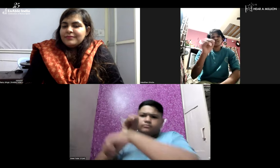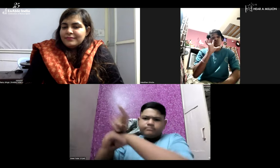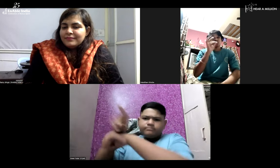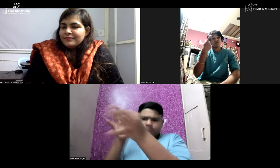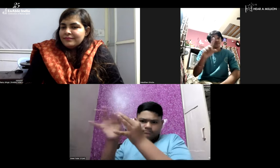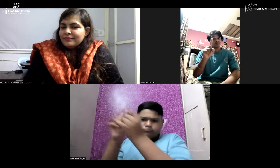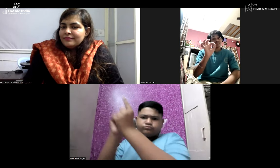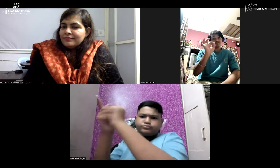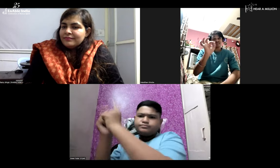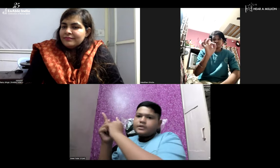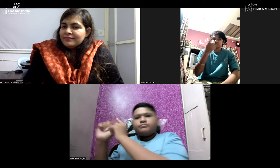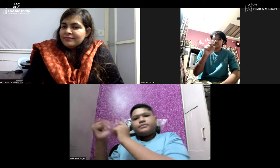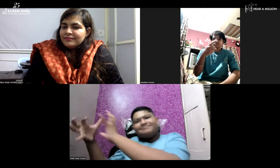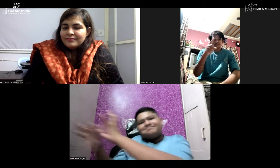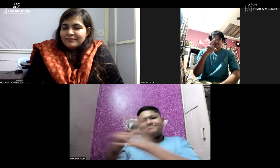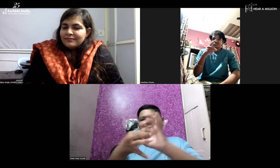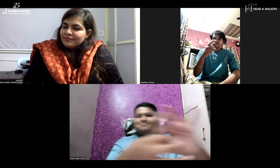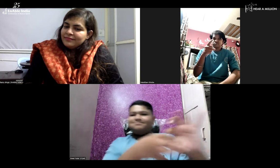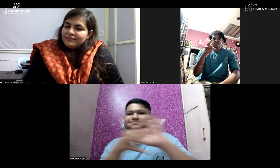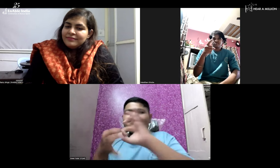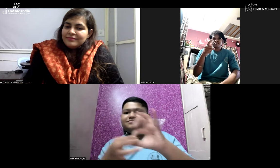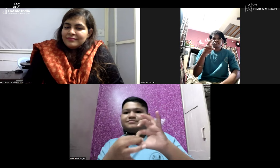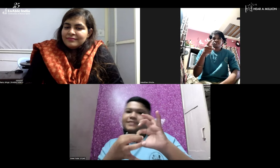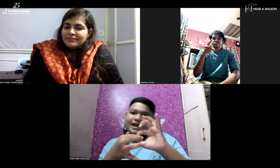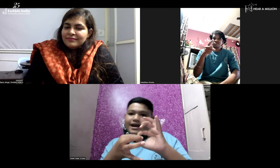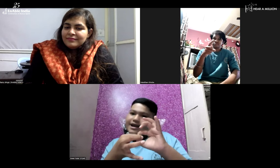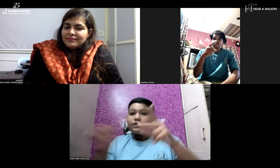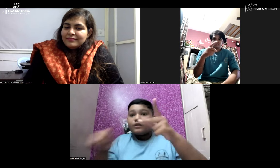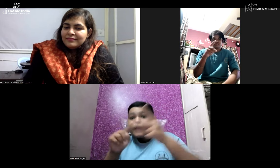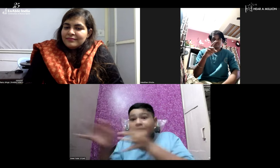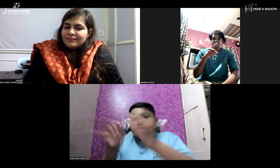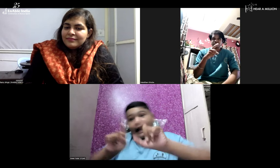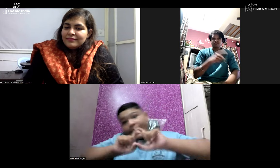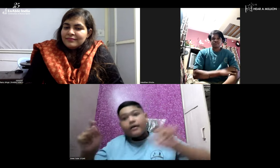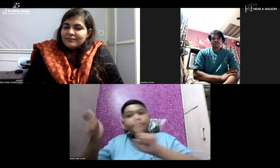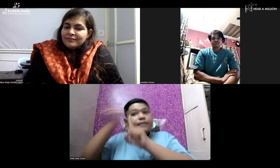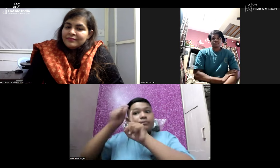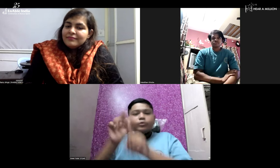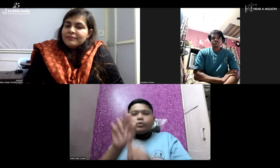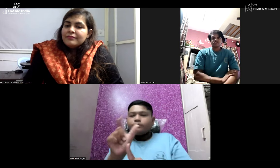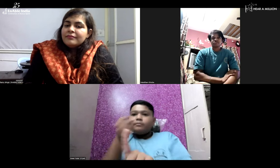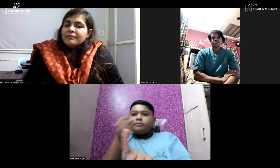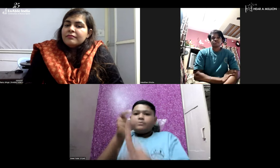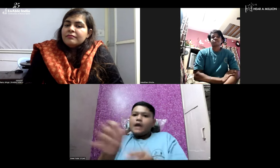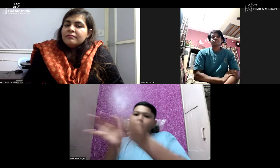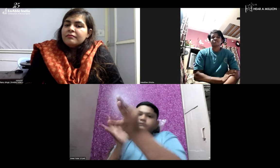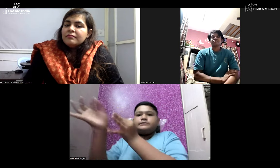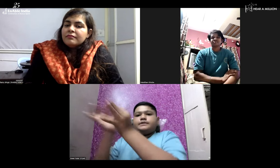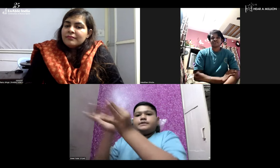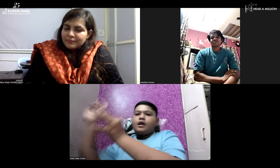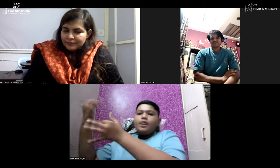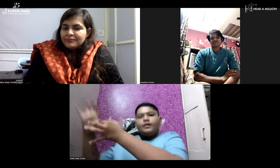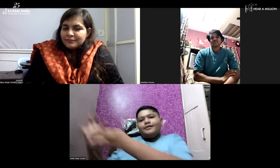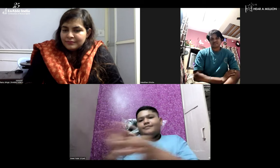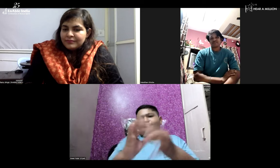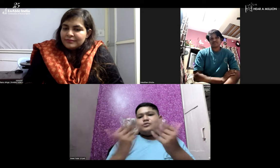6, 7, 8. So there are different routine from 8 to 4. When the teachers are